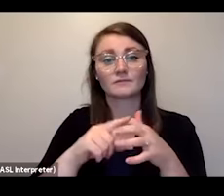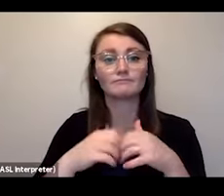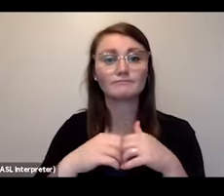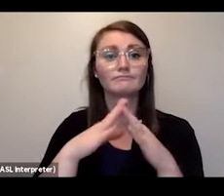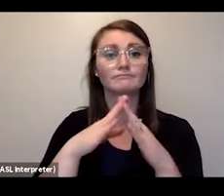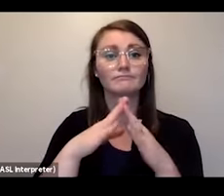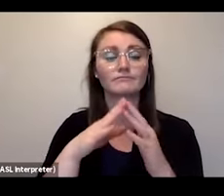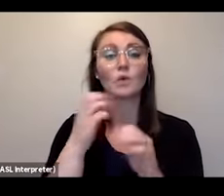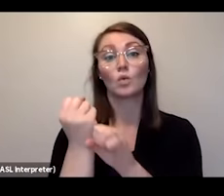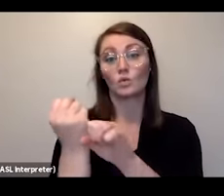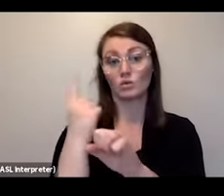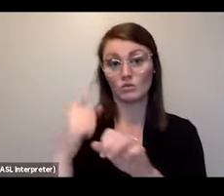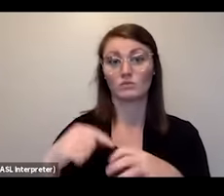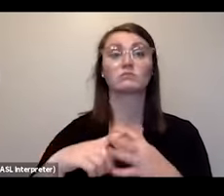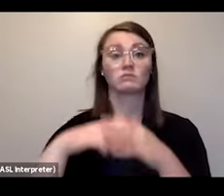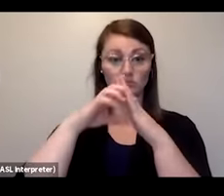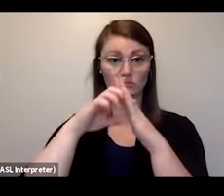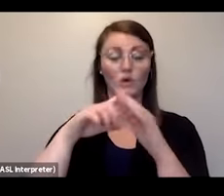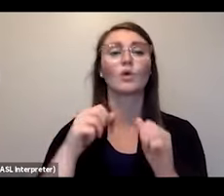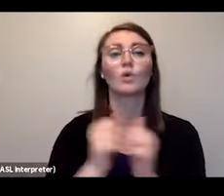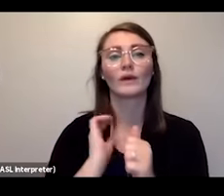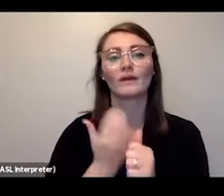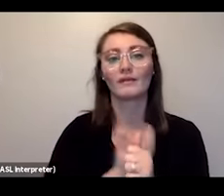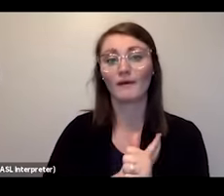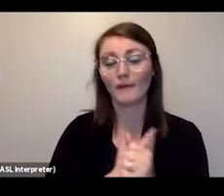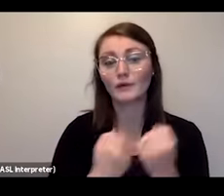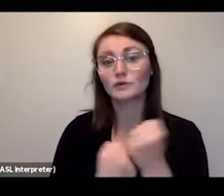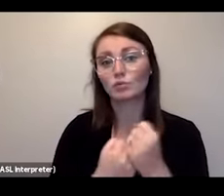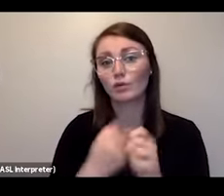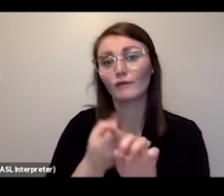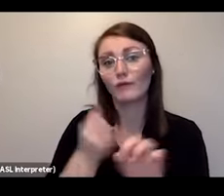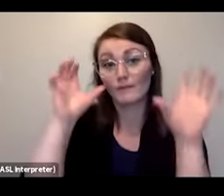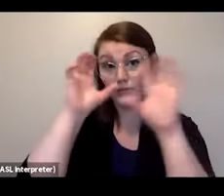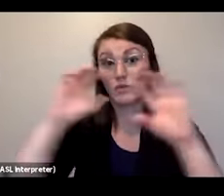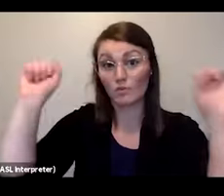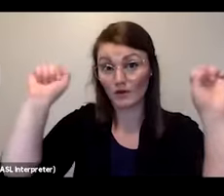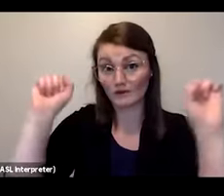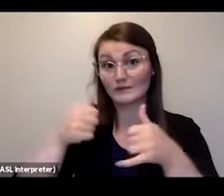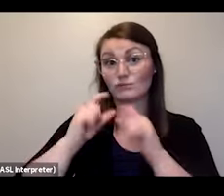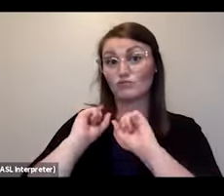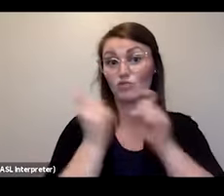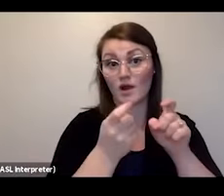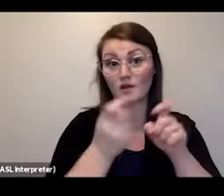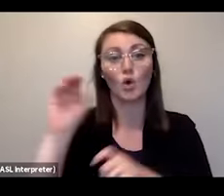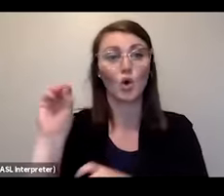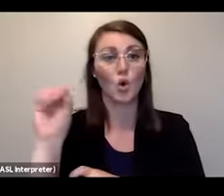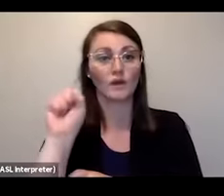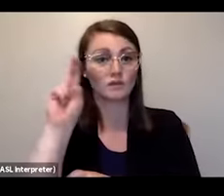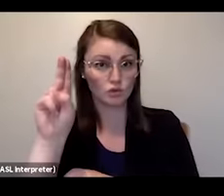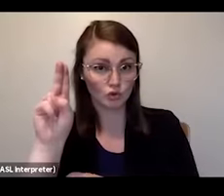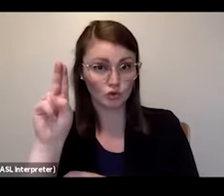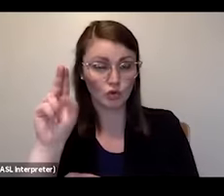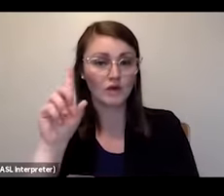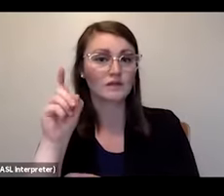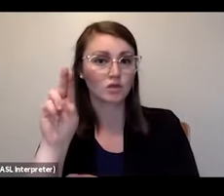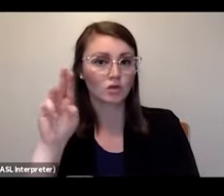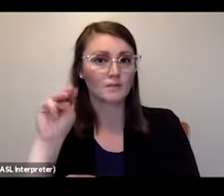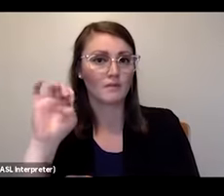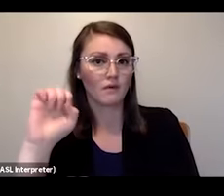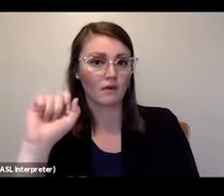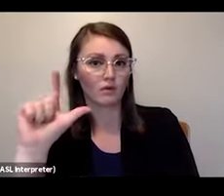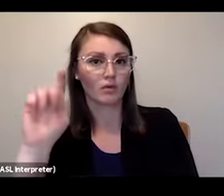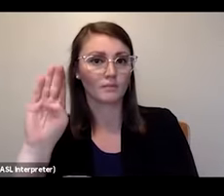the support of Ohio State's President's Prize, a grant program created by the OSU President, Dr. Michael V. Drake. Exactly